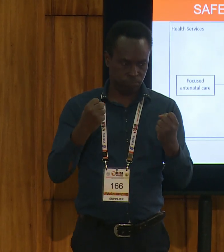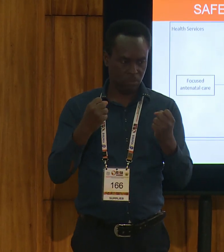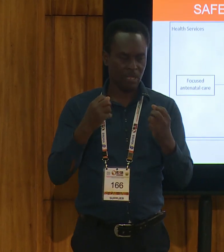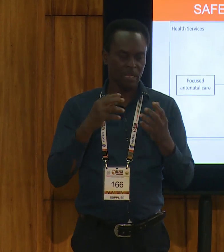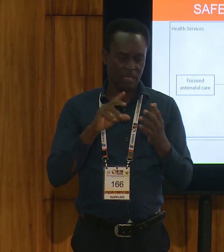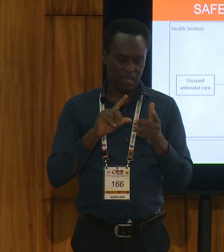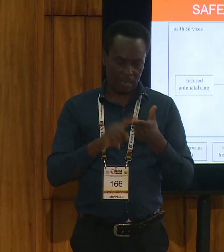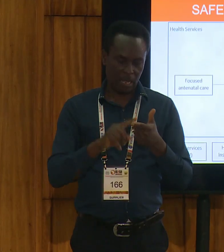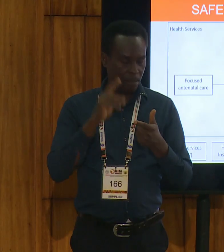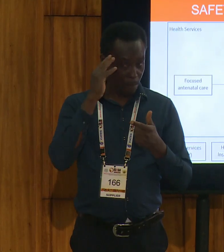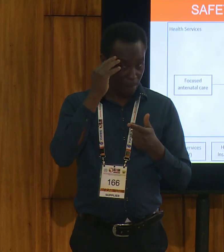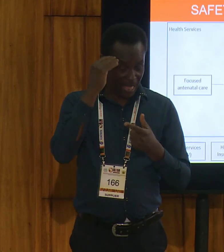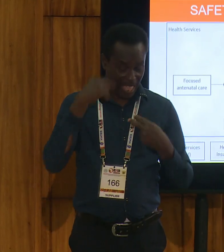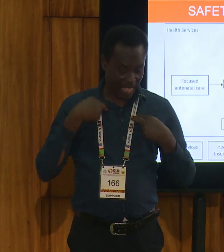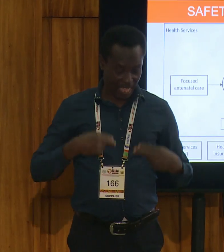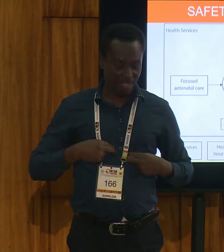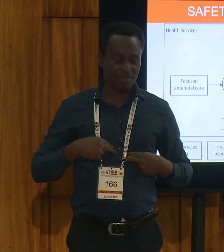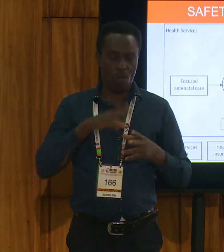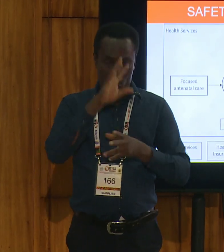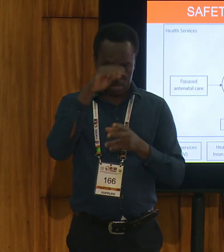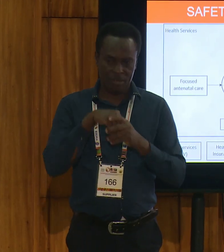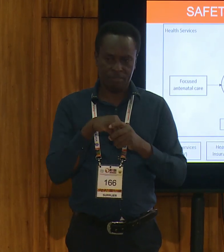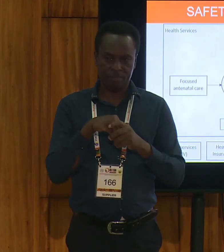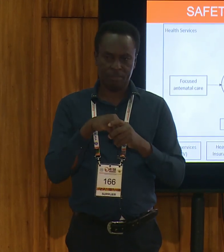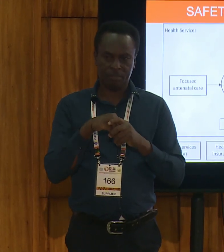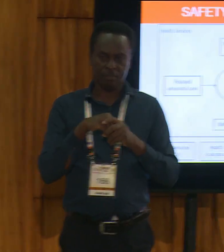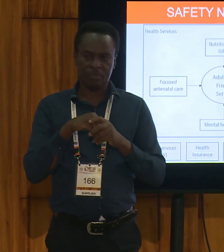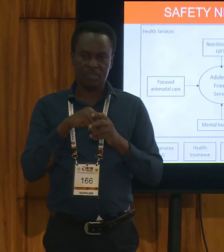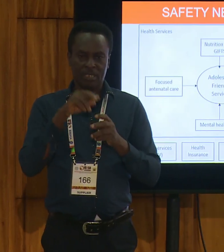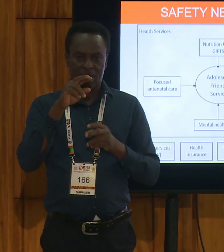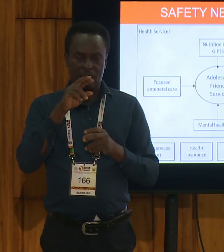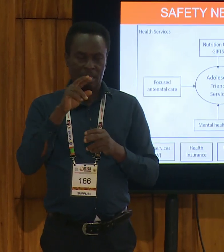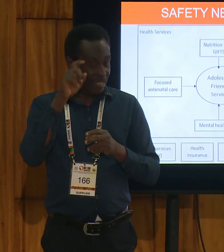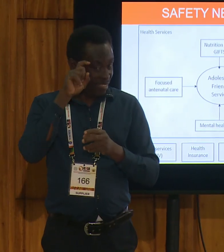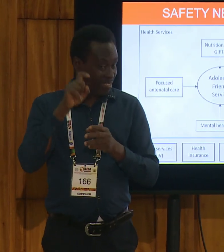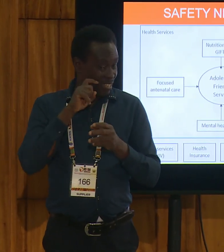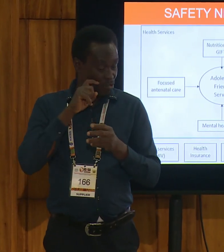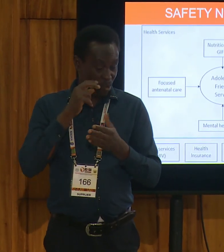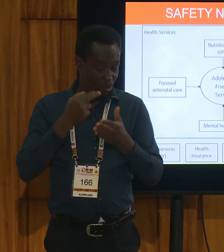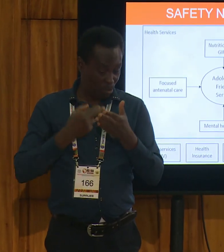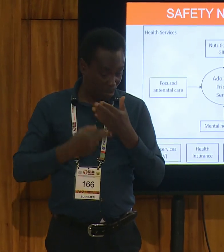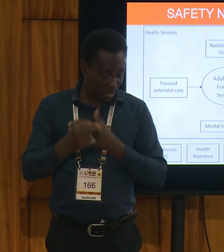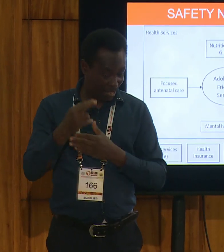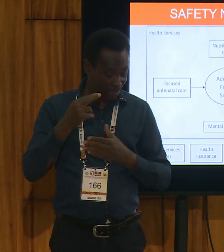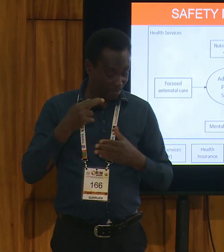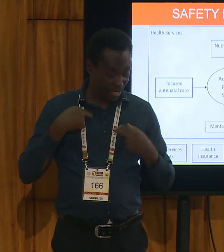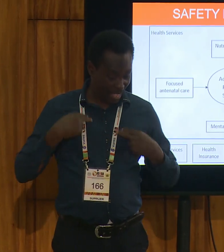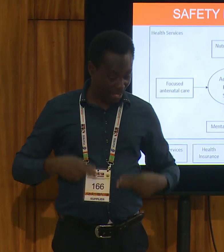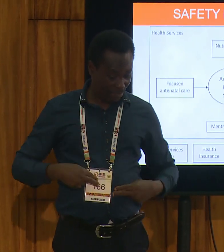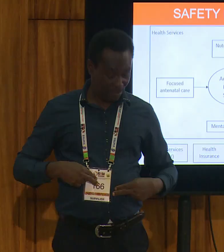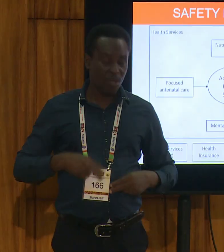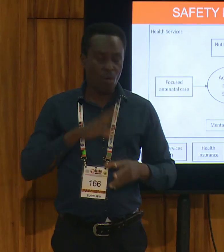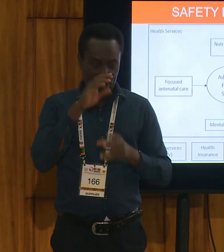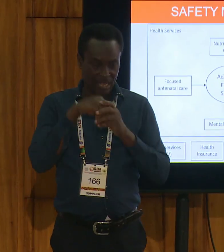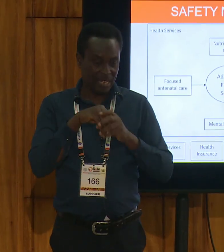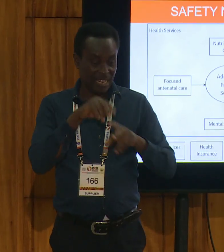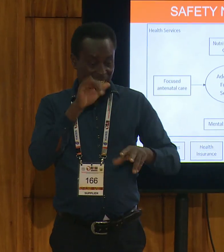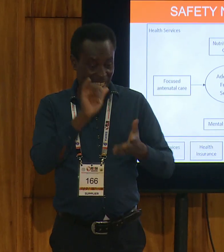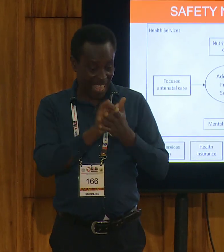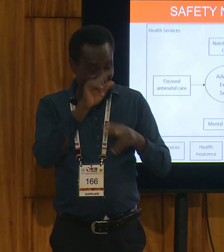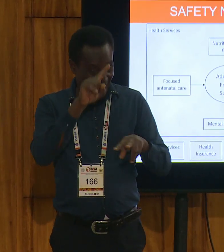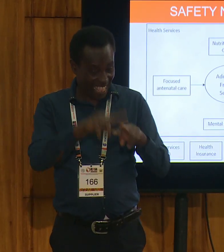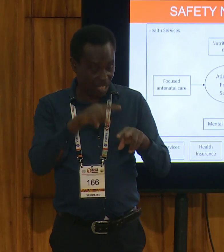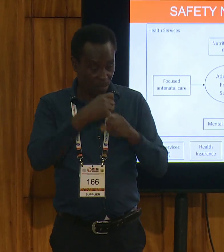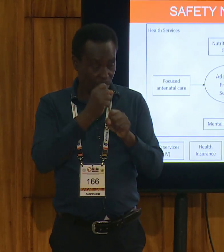health services. And within all of this, SRH is incorporated, and I've already mentioned the HIV. We ensure that they